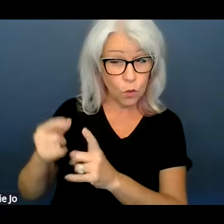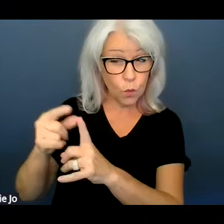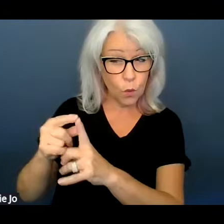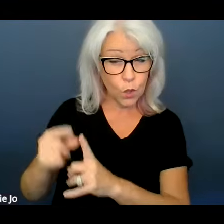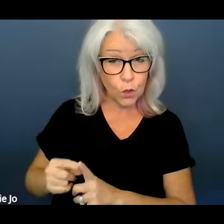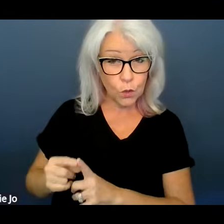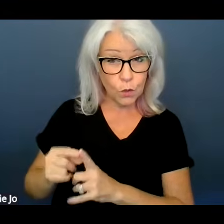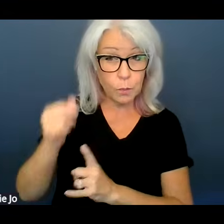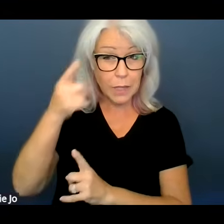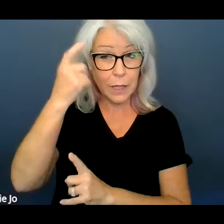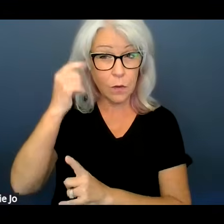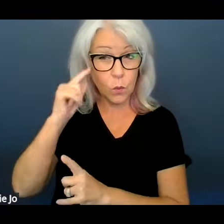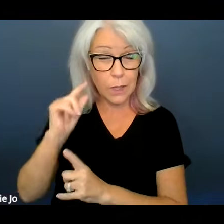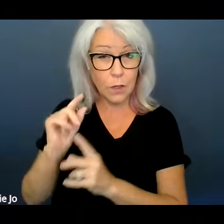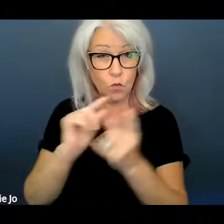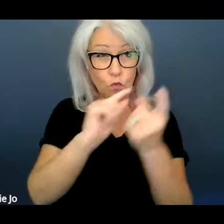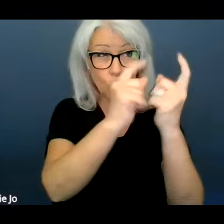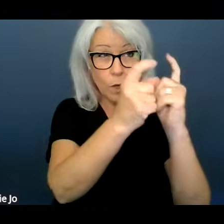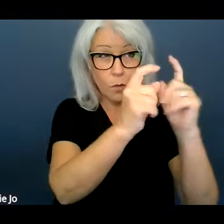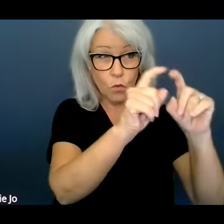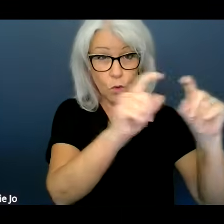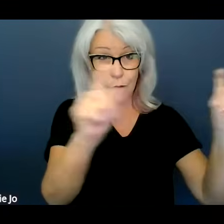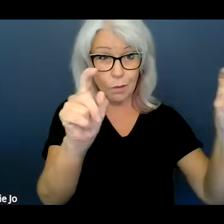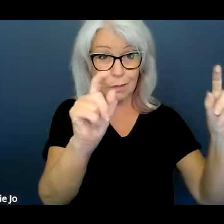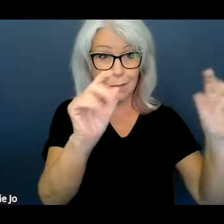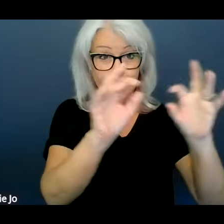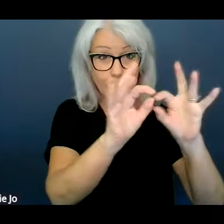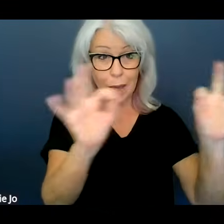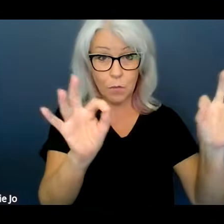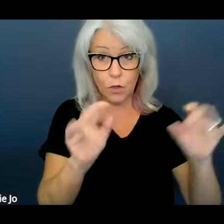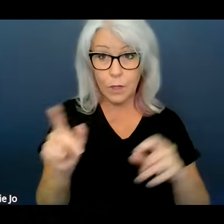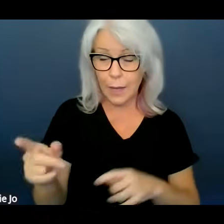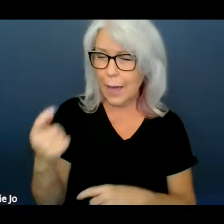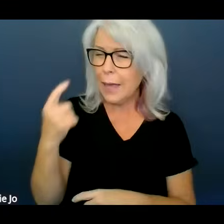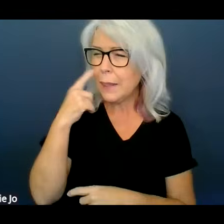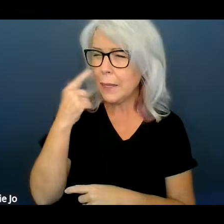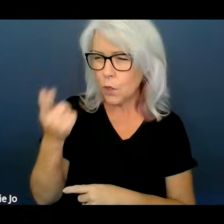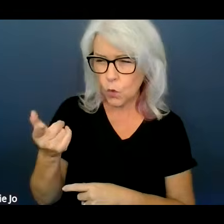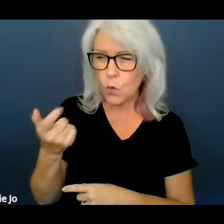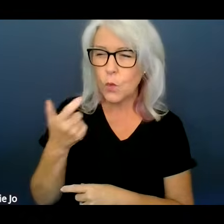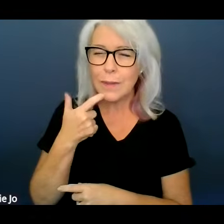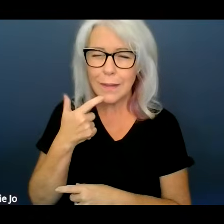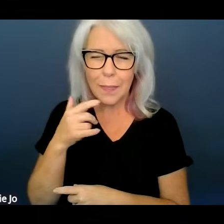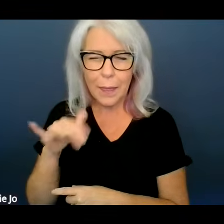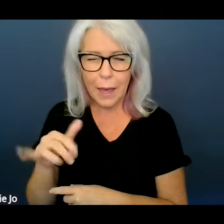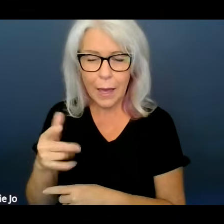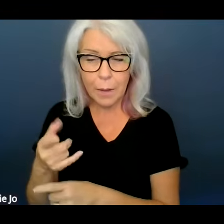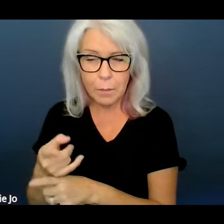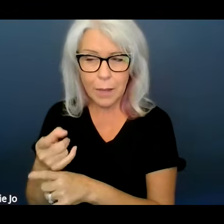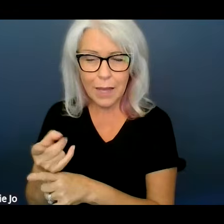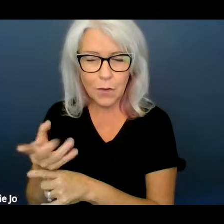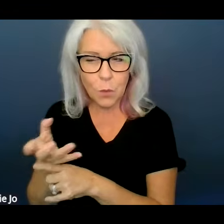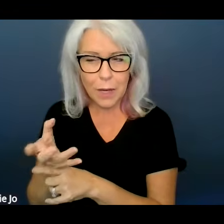caption? No, Okay. I think you said that. I just wanted to hear it one more time. no problem.